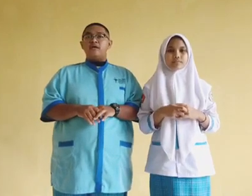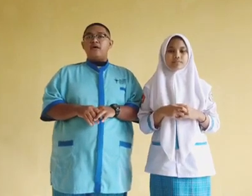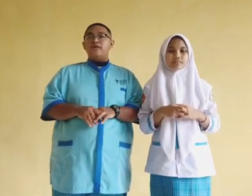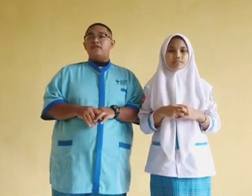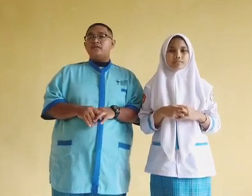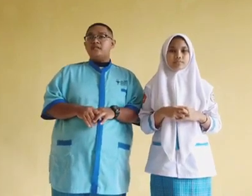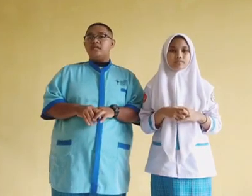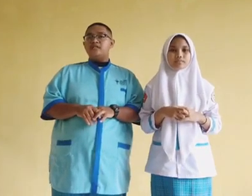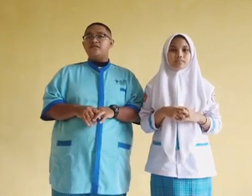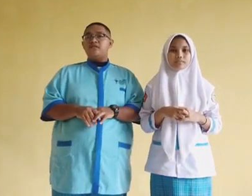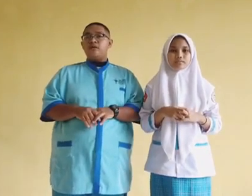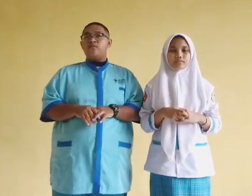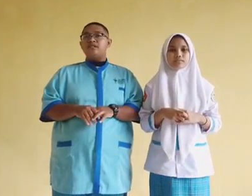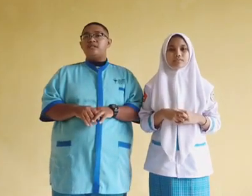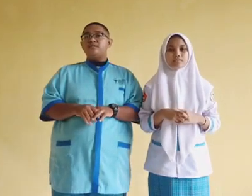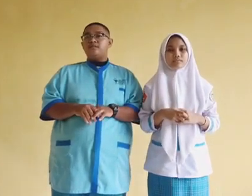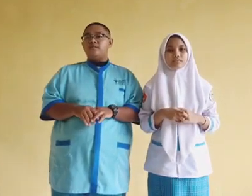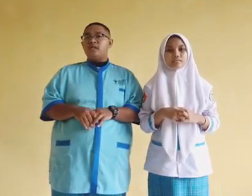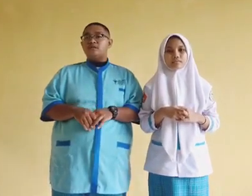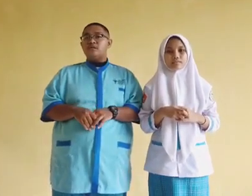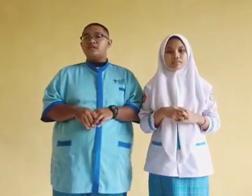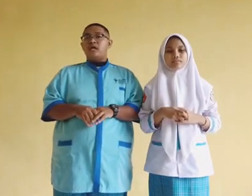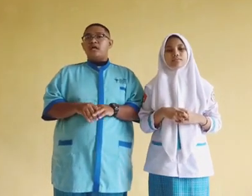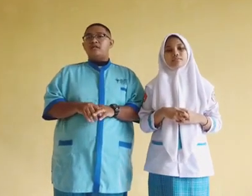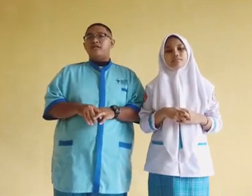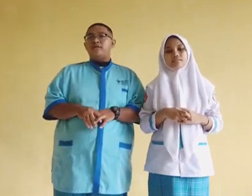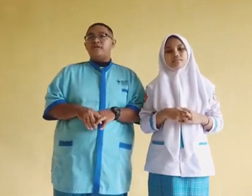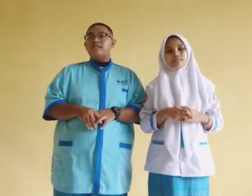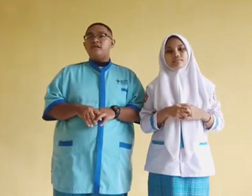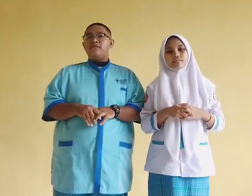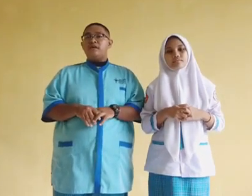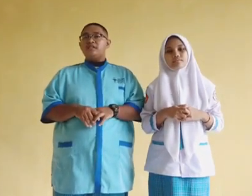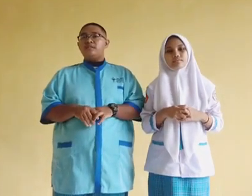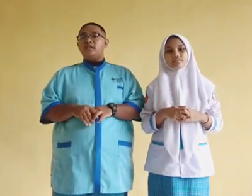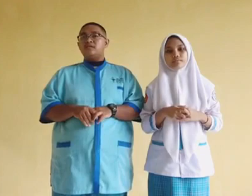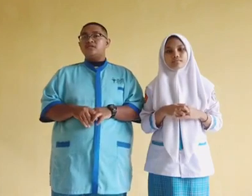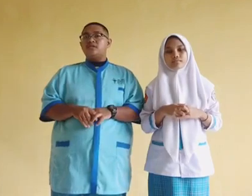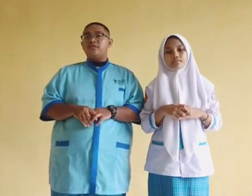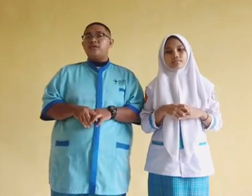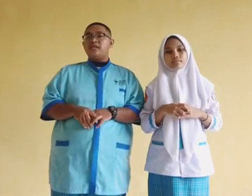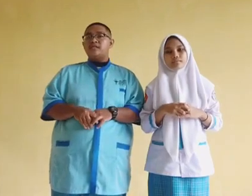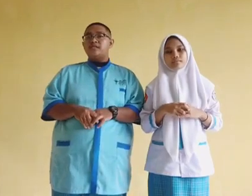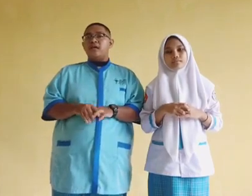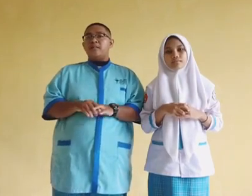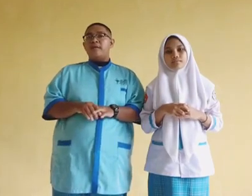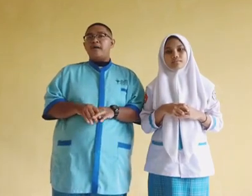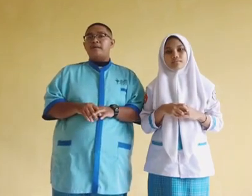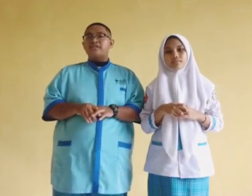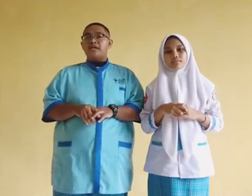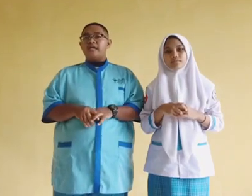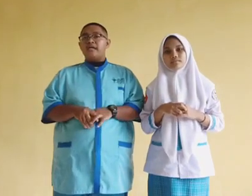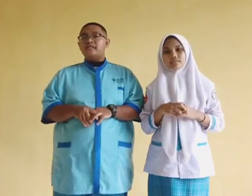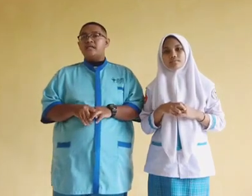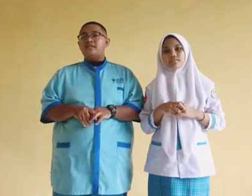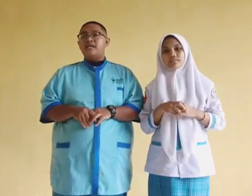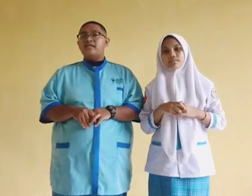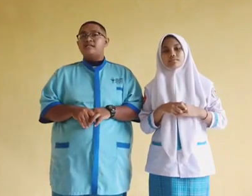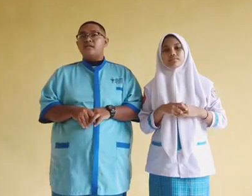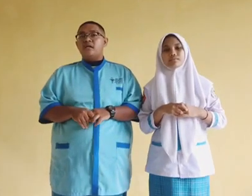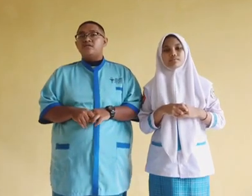with oxygen to form water molecules. The formation of water molecules produced by bacteria addressed to